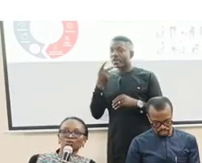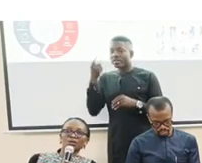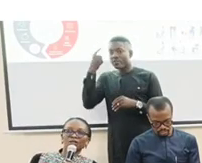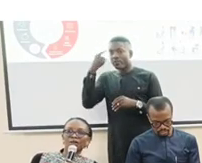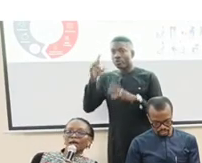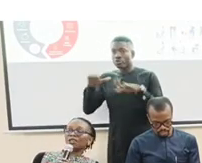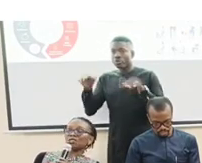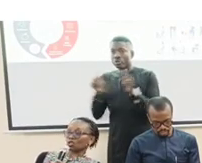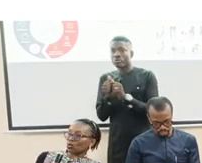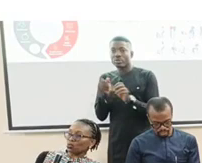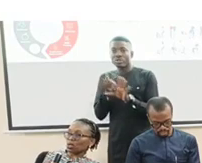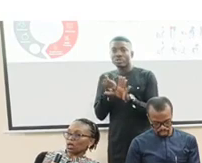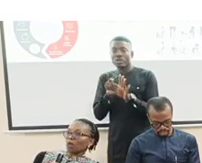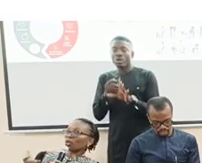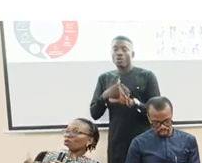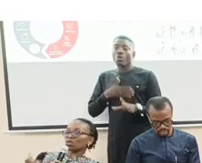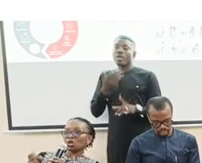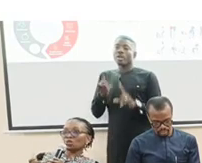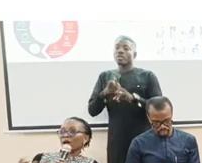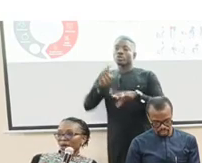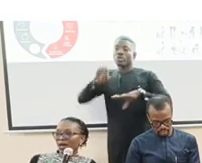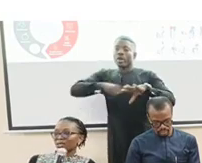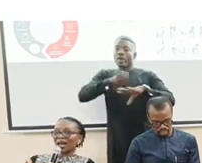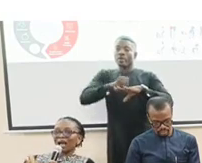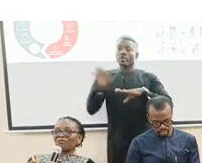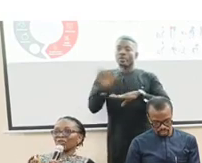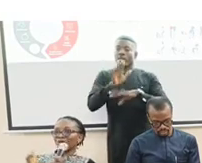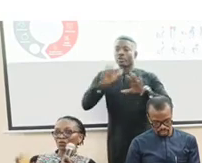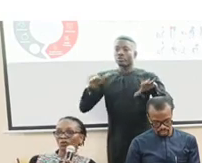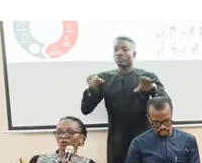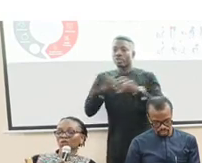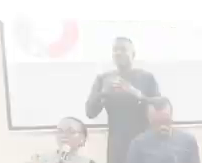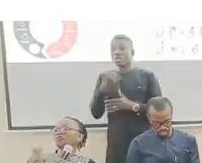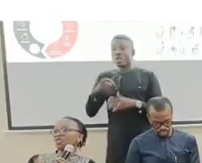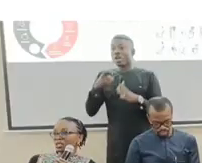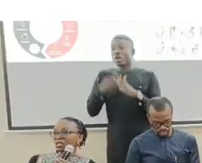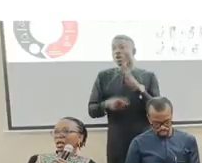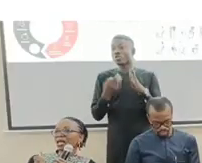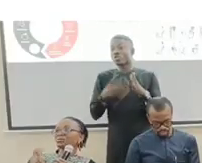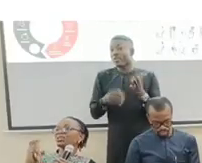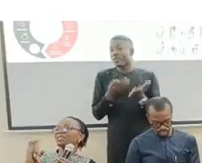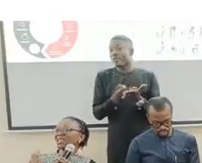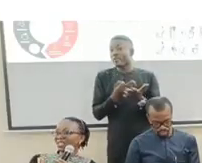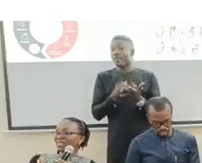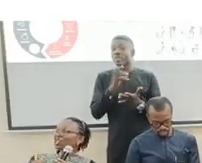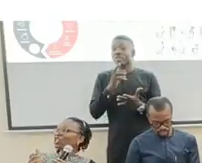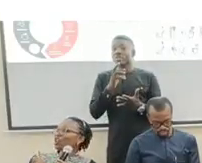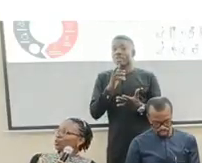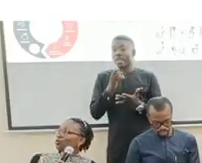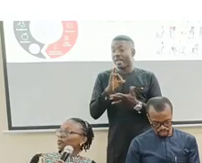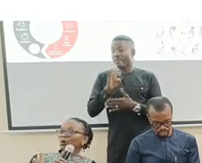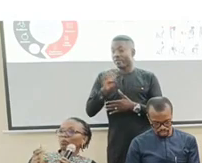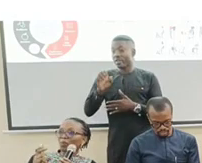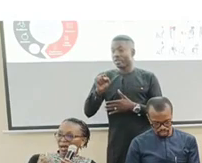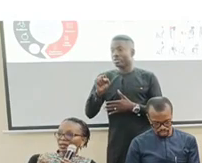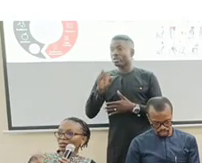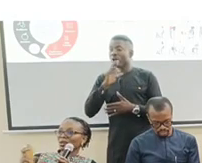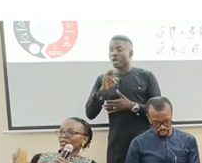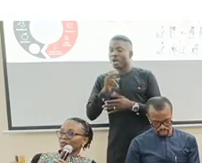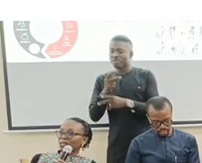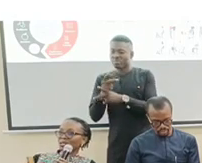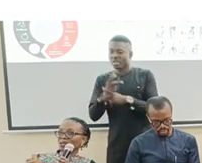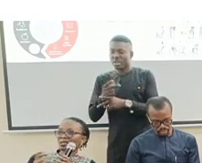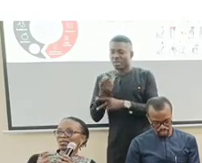their children in schools because those barriers have been removed, fees have been taken care of by